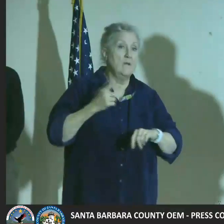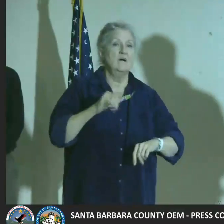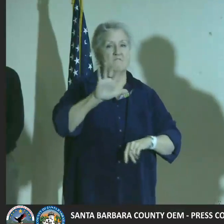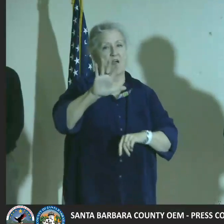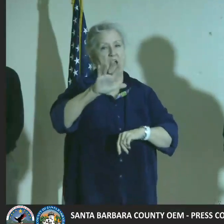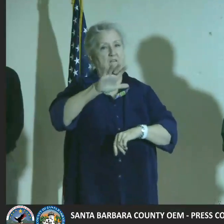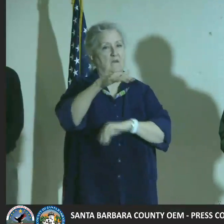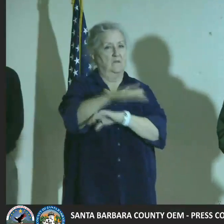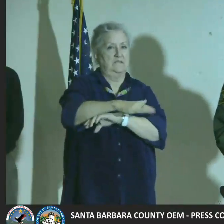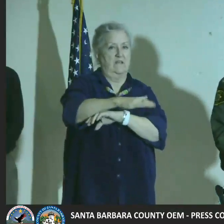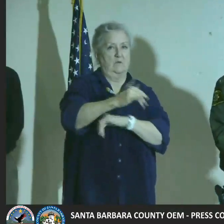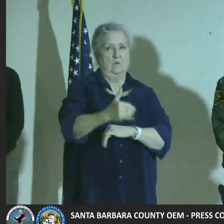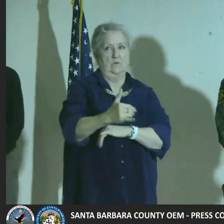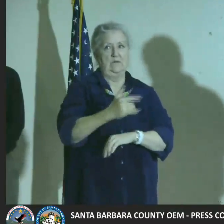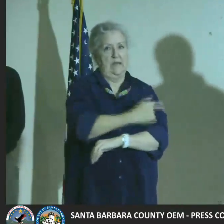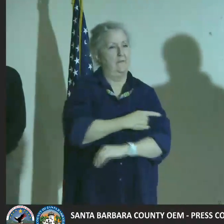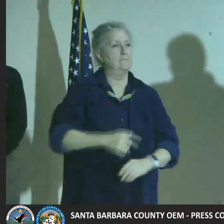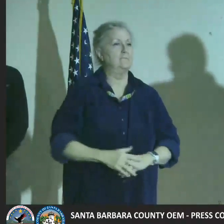today. Thank you.